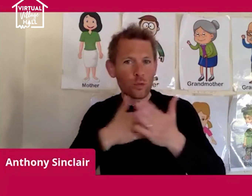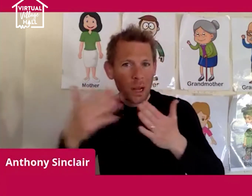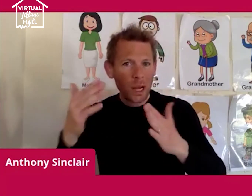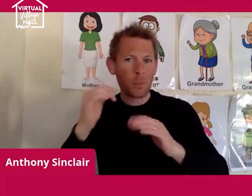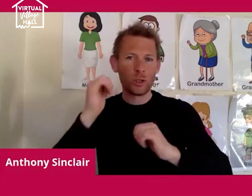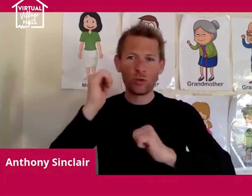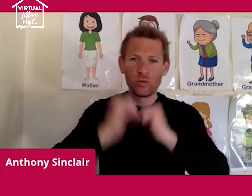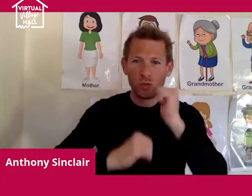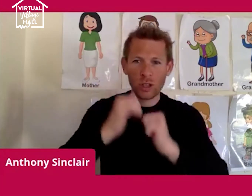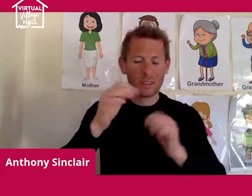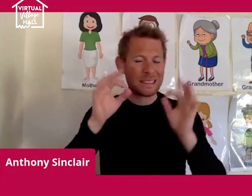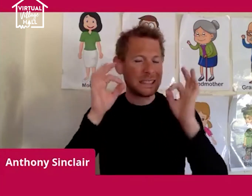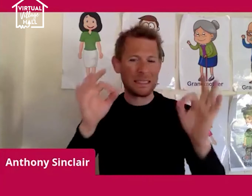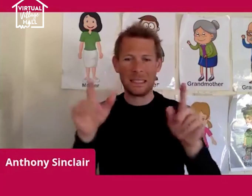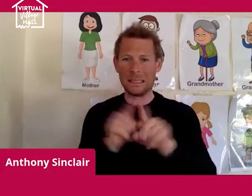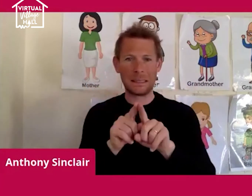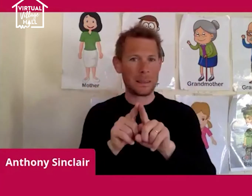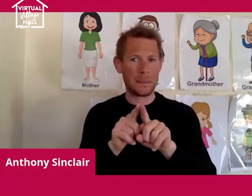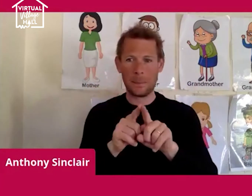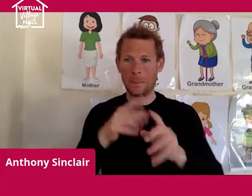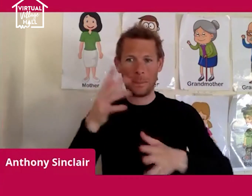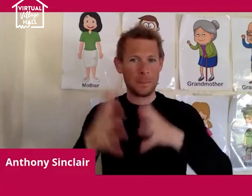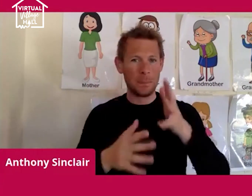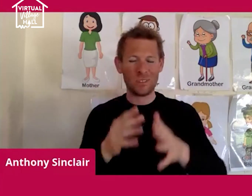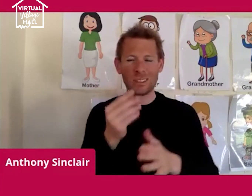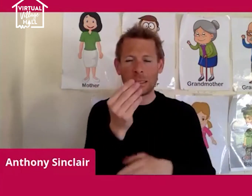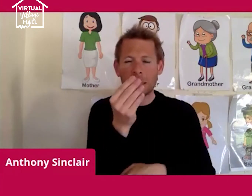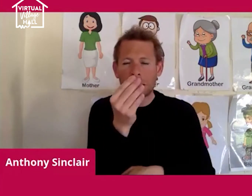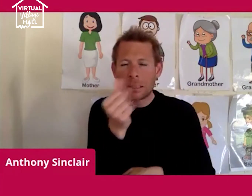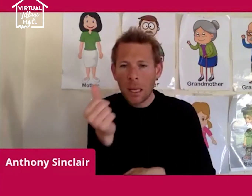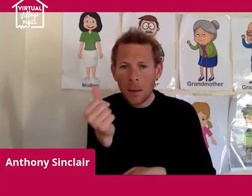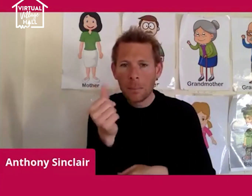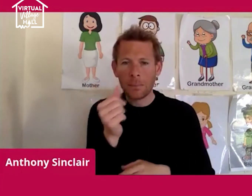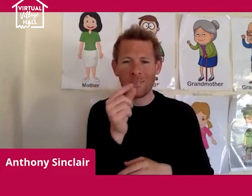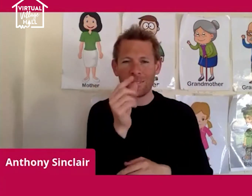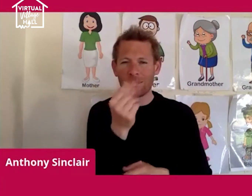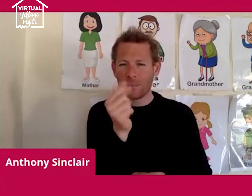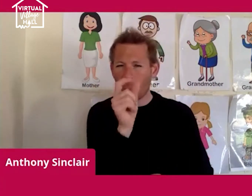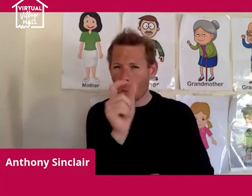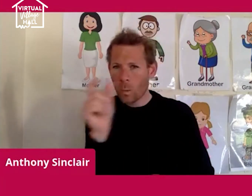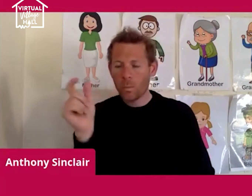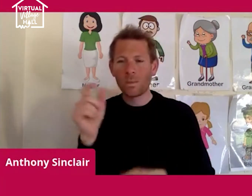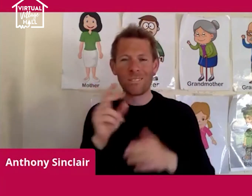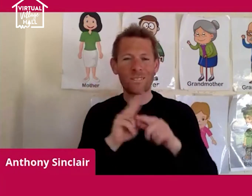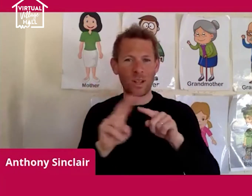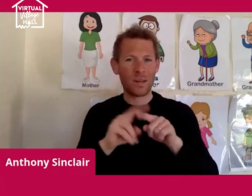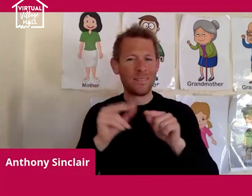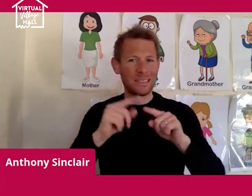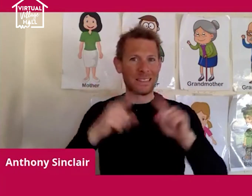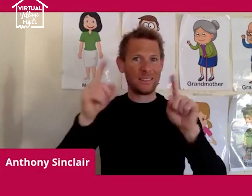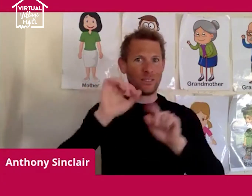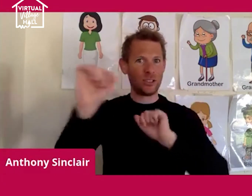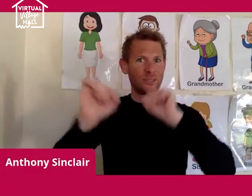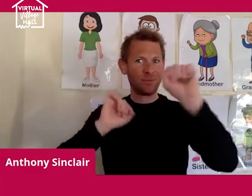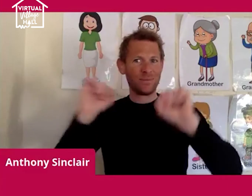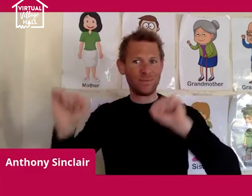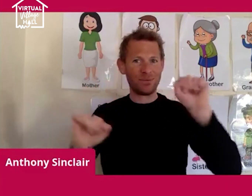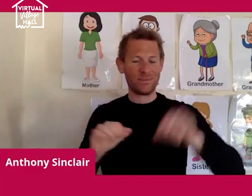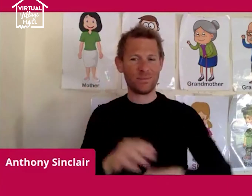Now they are BSL, they're all BSL, and no matter where you are, BSL grammar structure is always the same, but it's